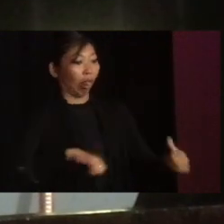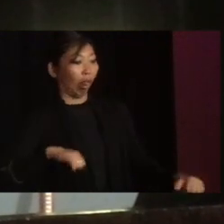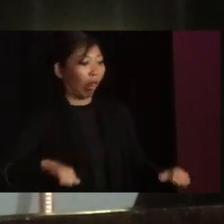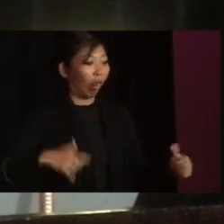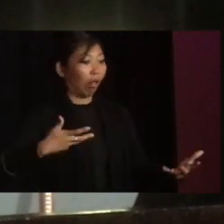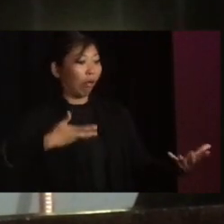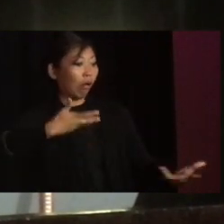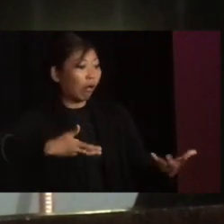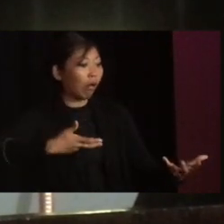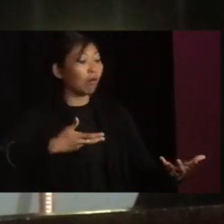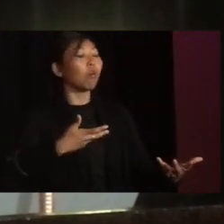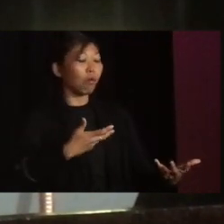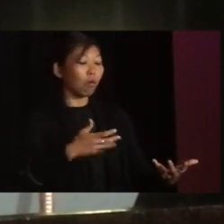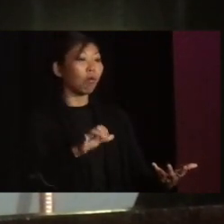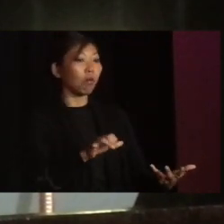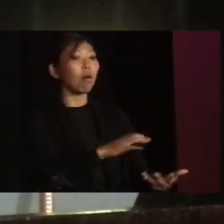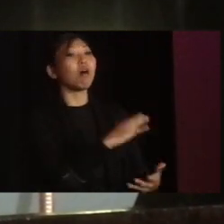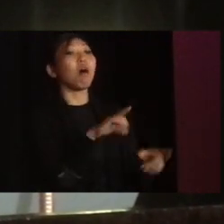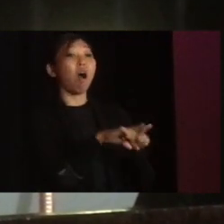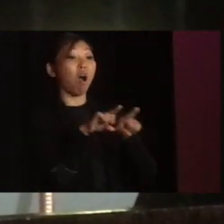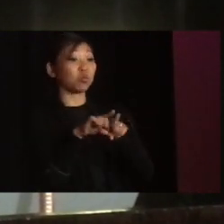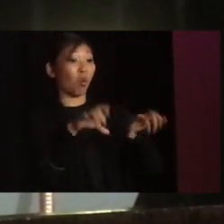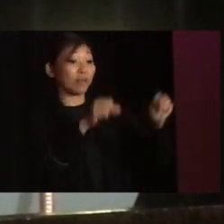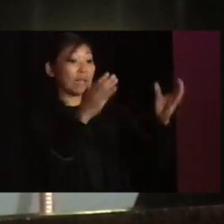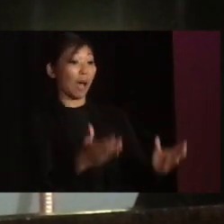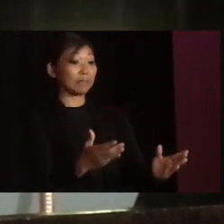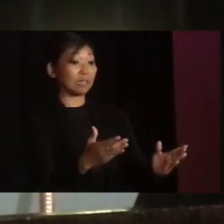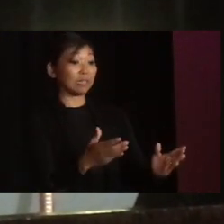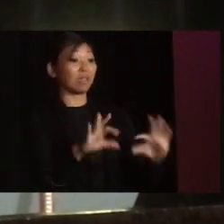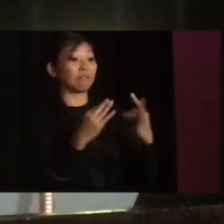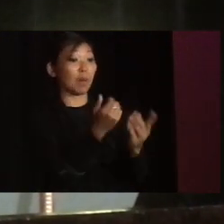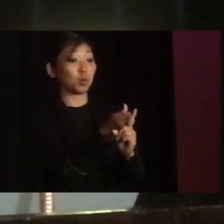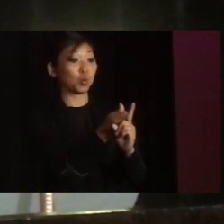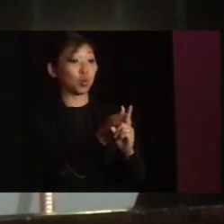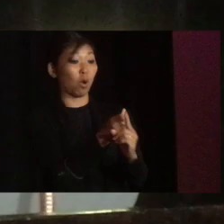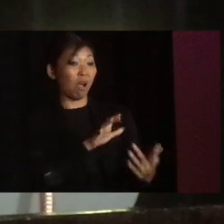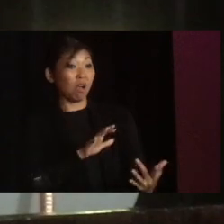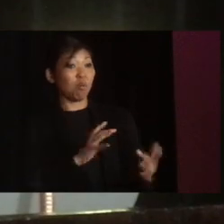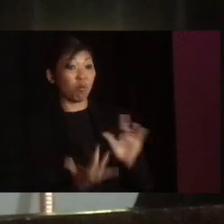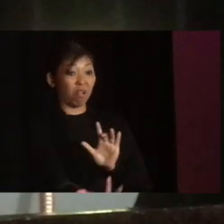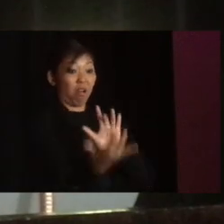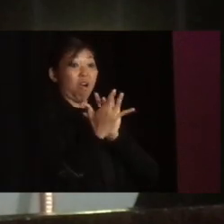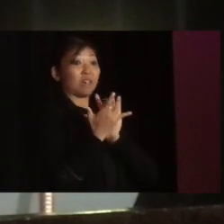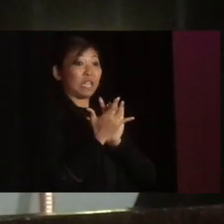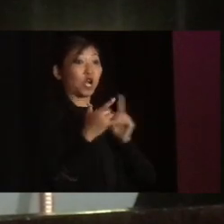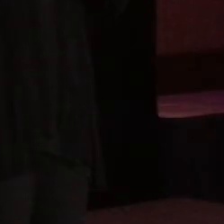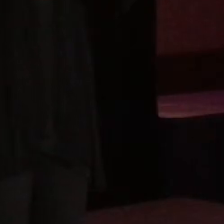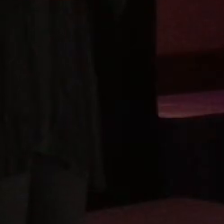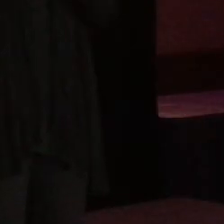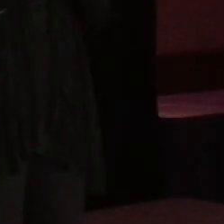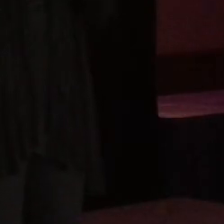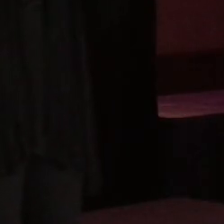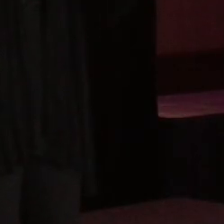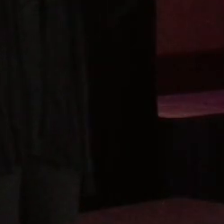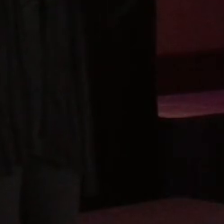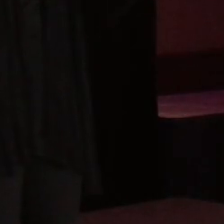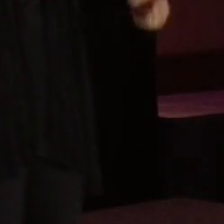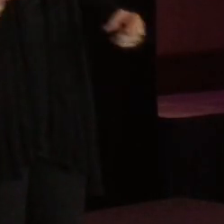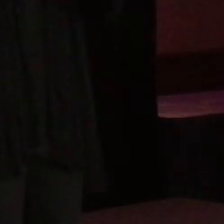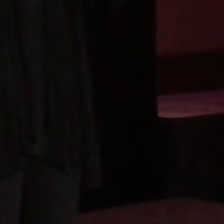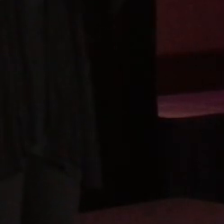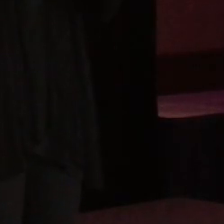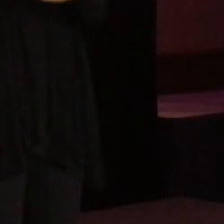then also those adoptees and families that contact the organization in moments of high